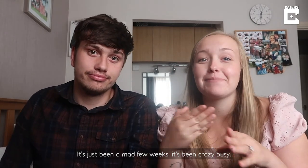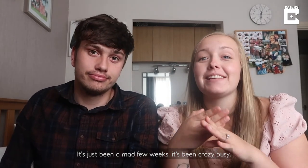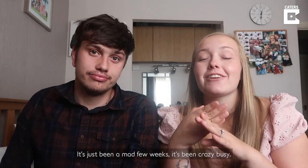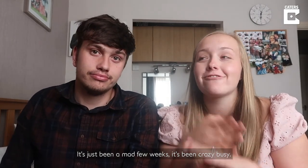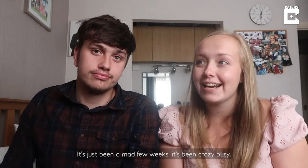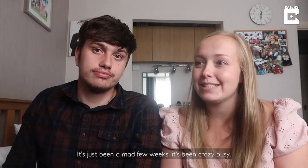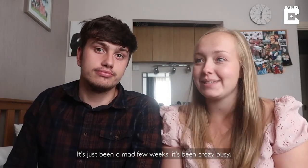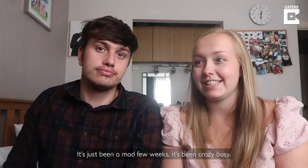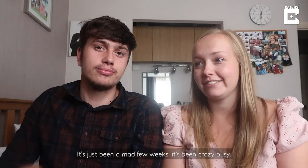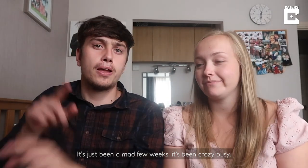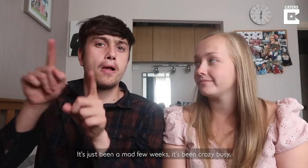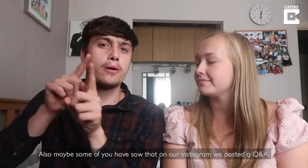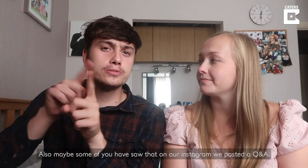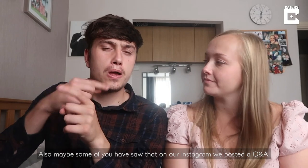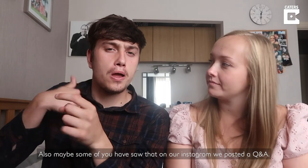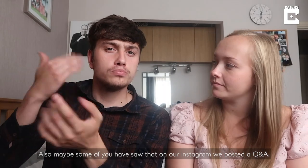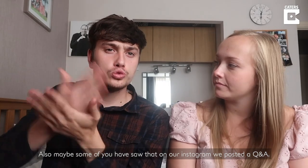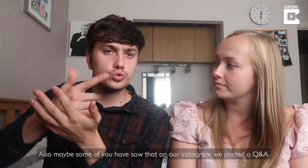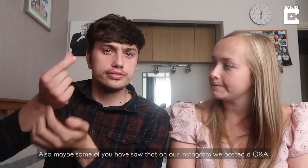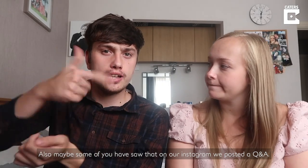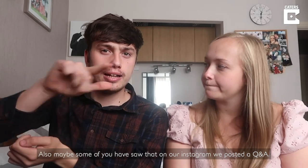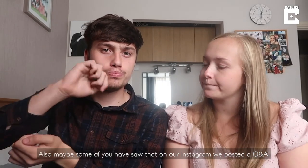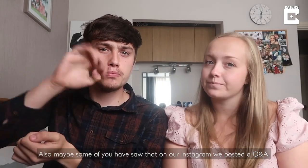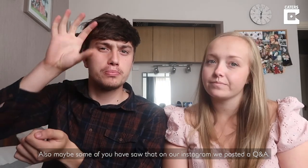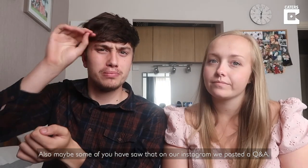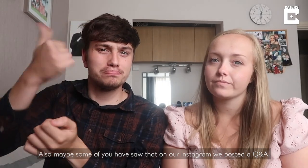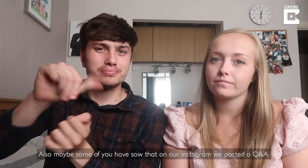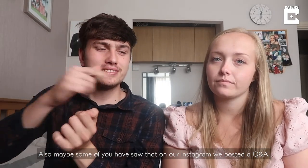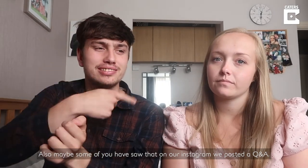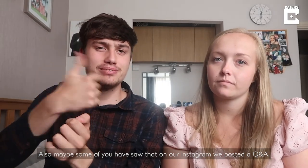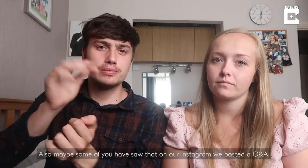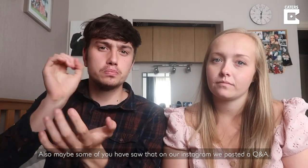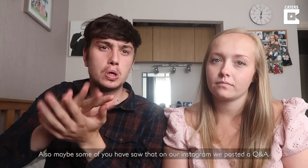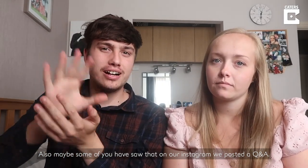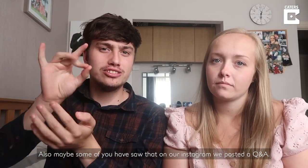been crazy busy.